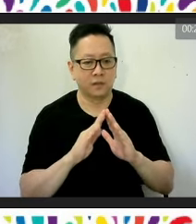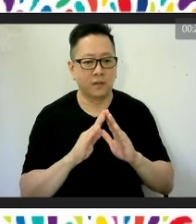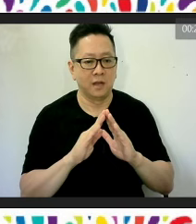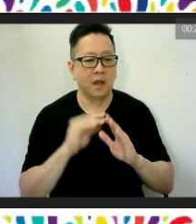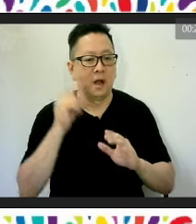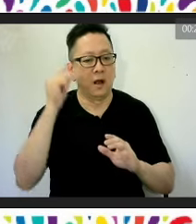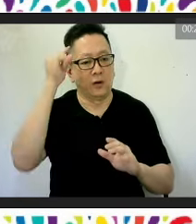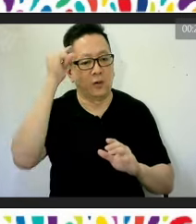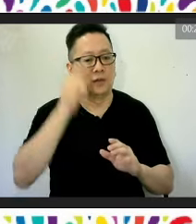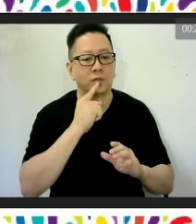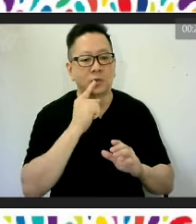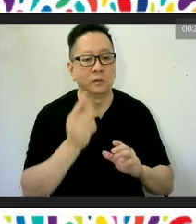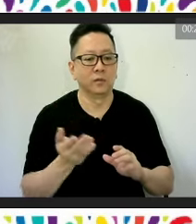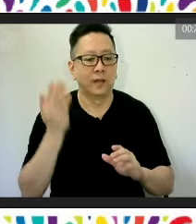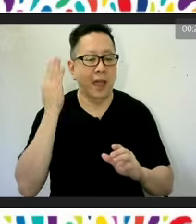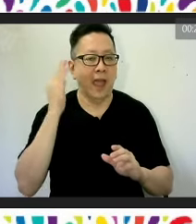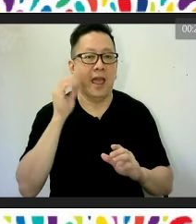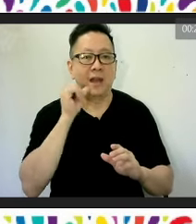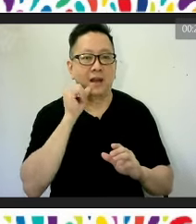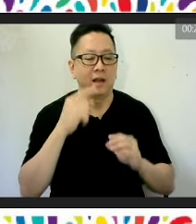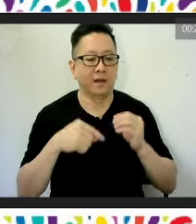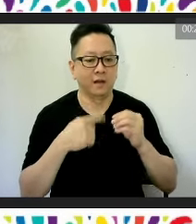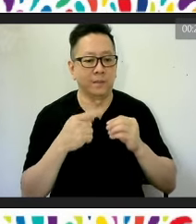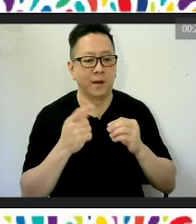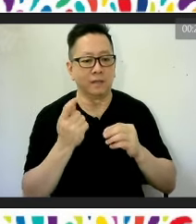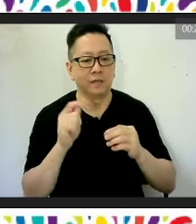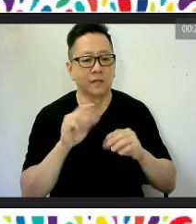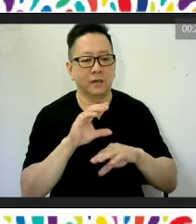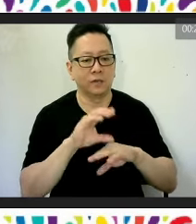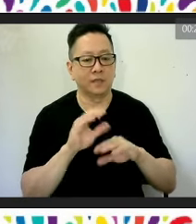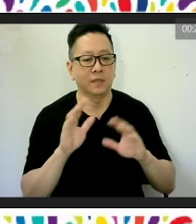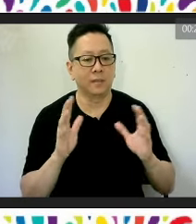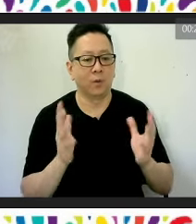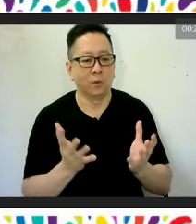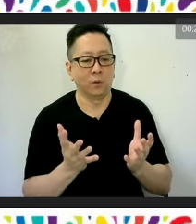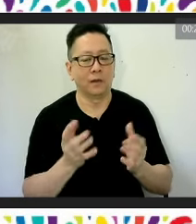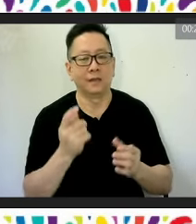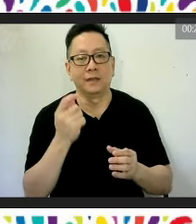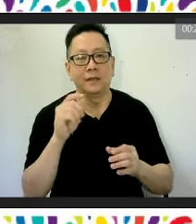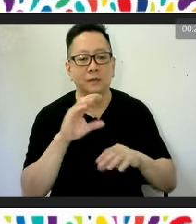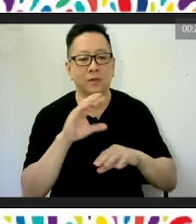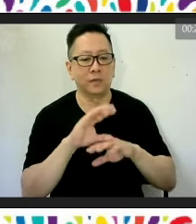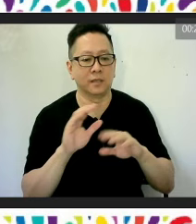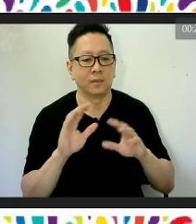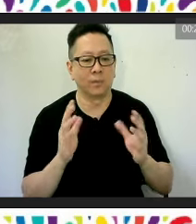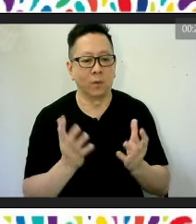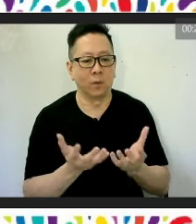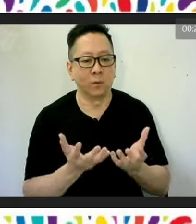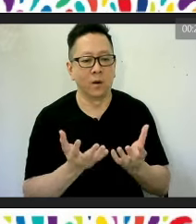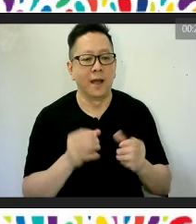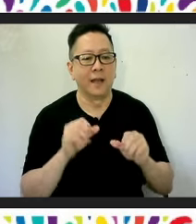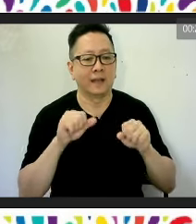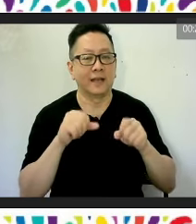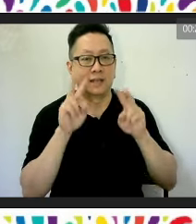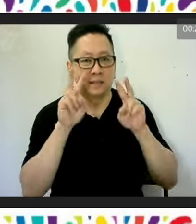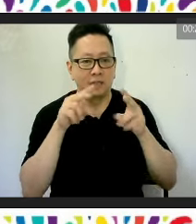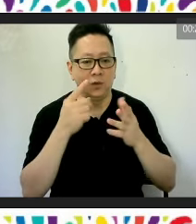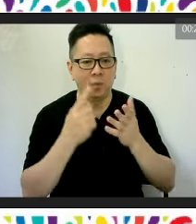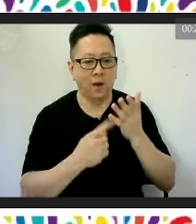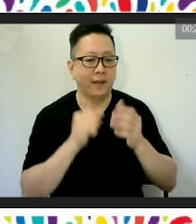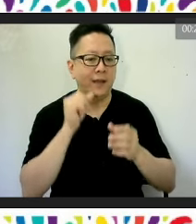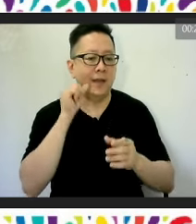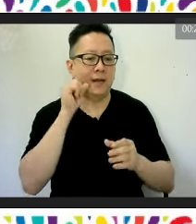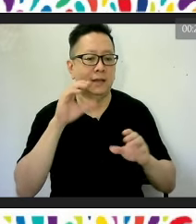house. Gray told Anna about the crystal ball. The crystal ball can